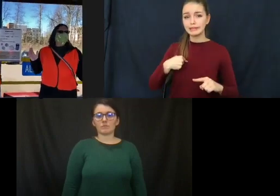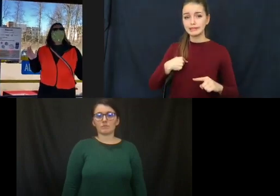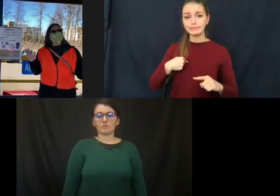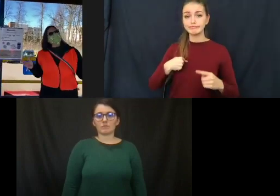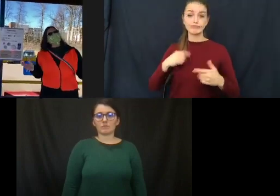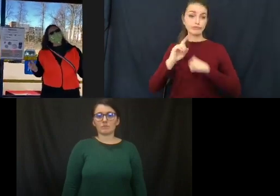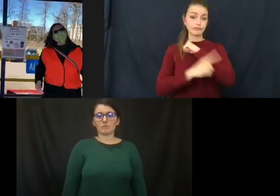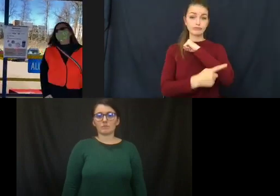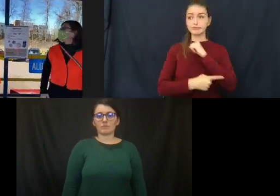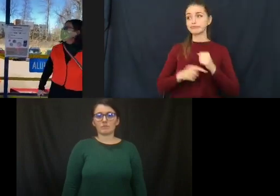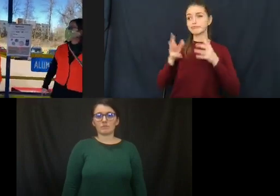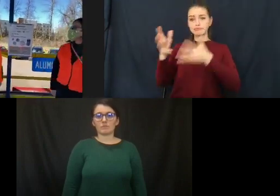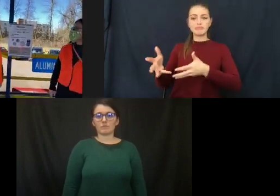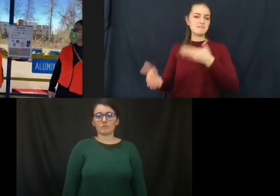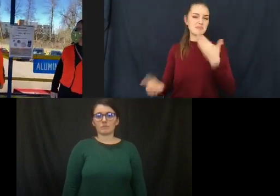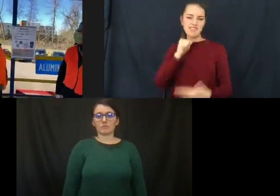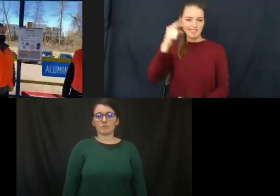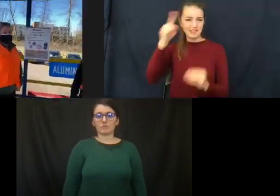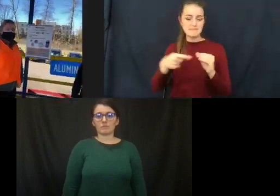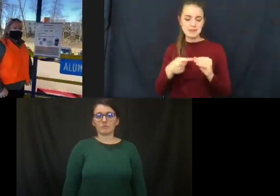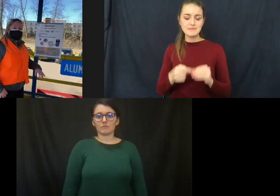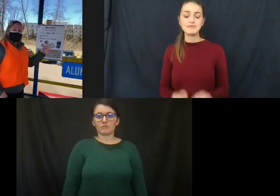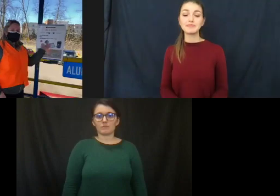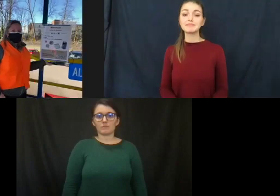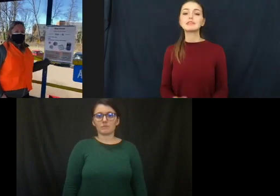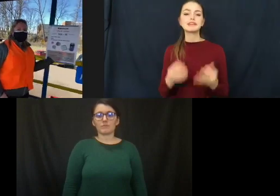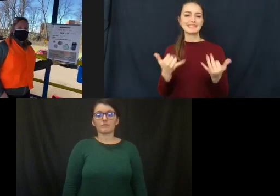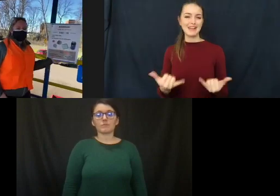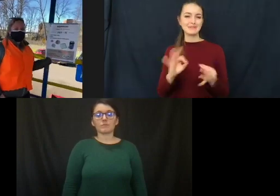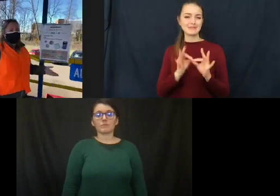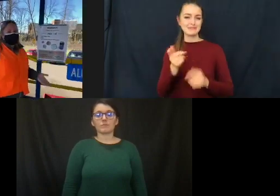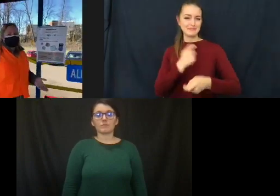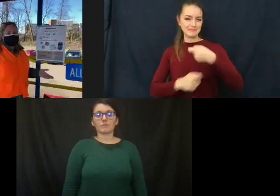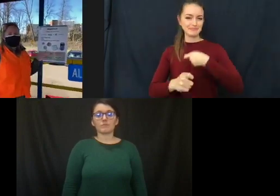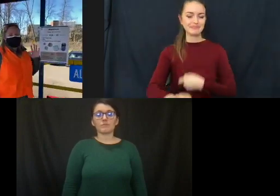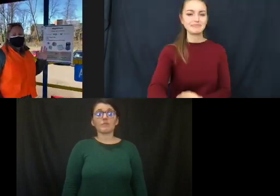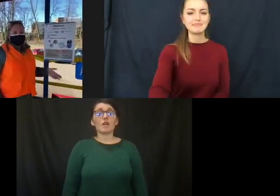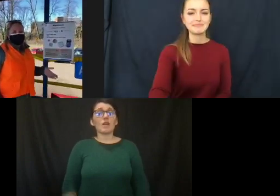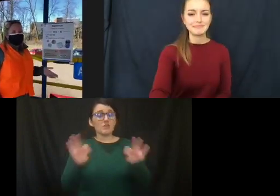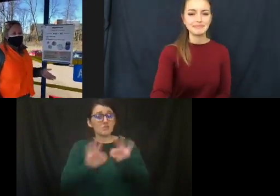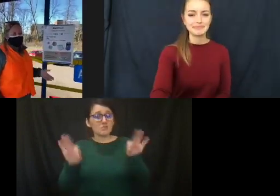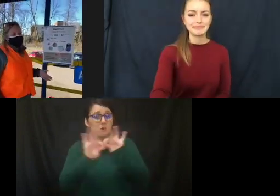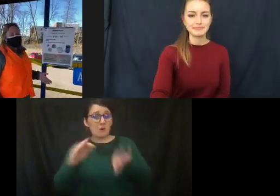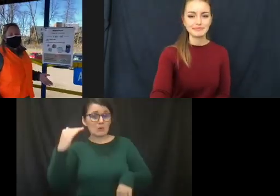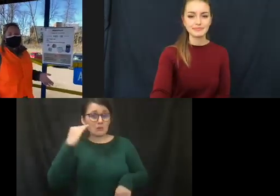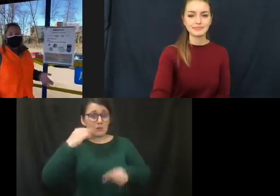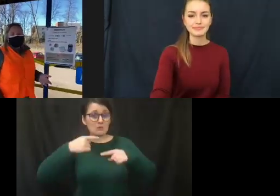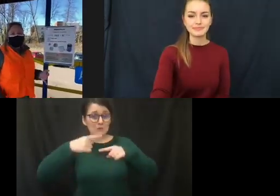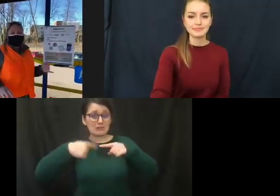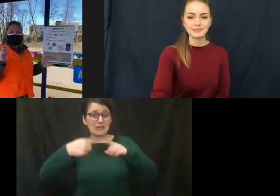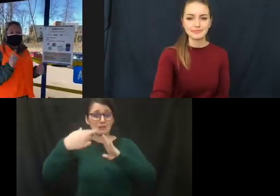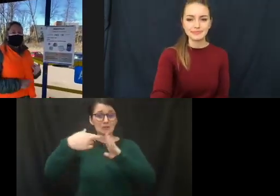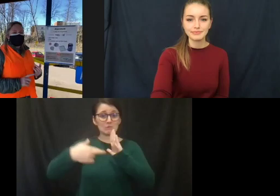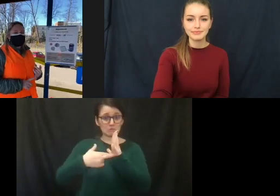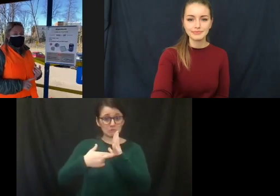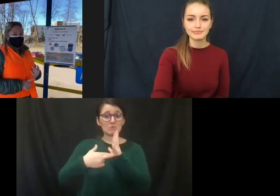stuff, what other people might have to do. Right. Yeah. It's really important to know the recycling rules, recycle right. So that